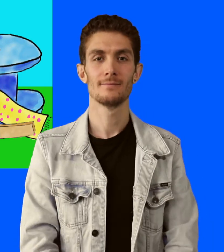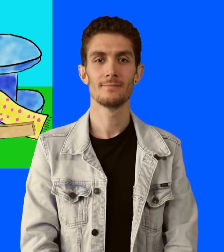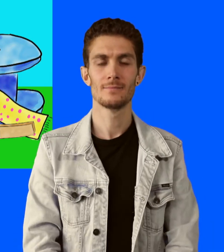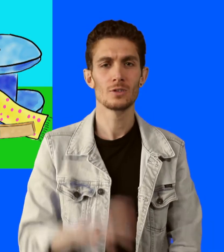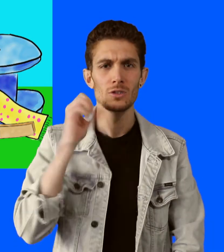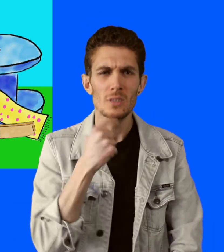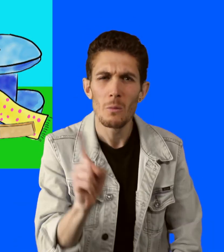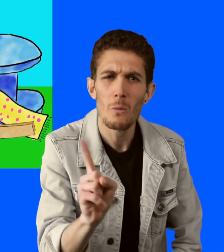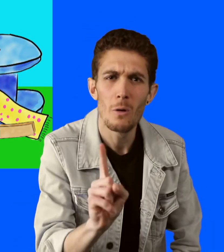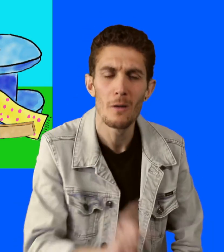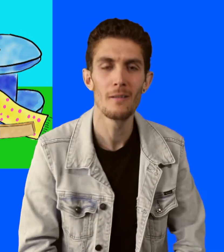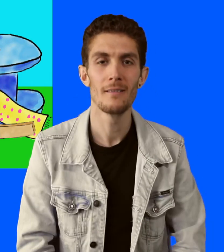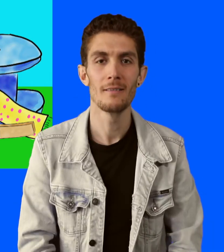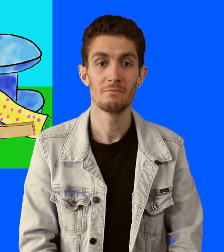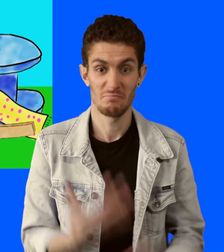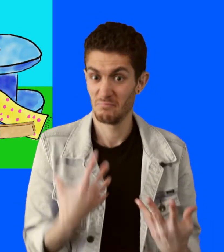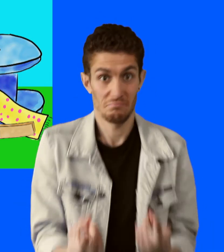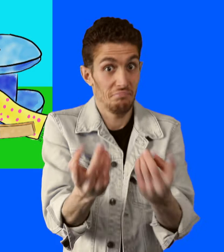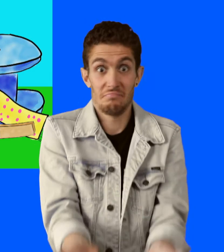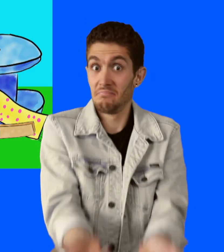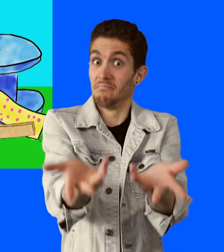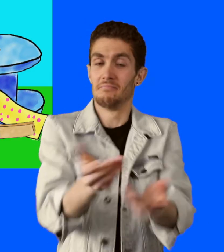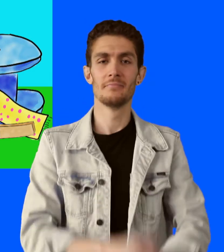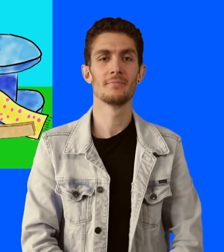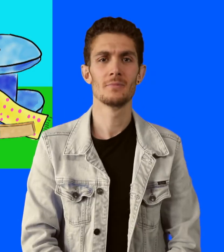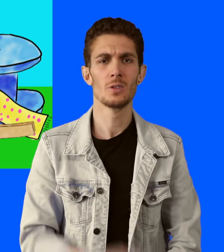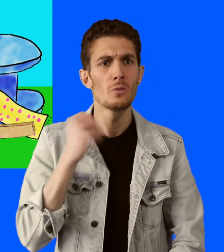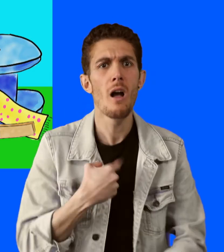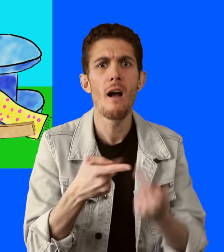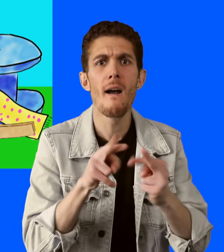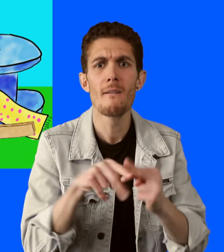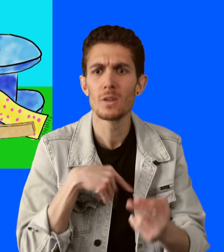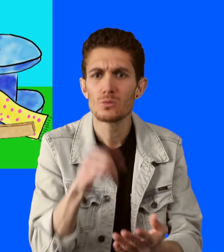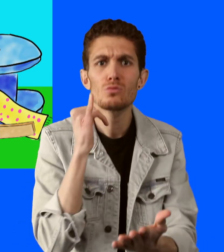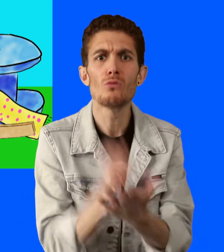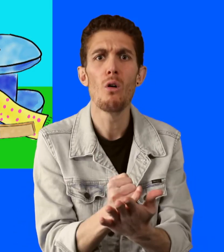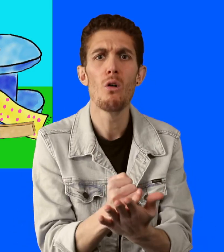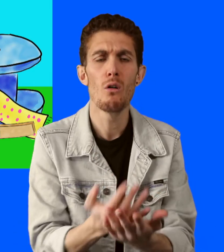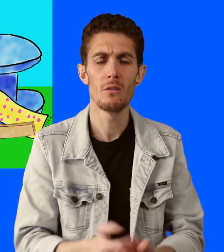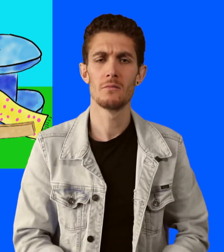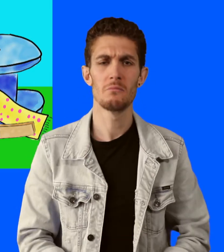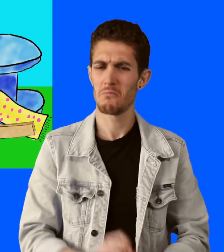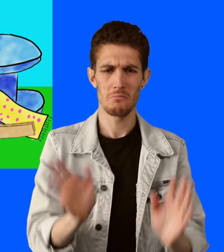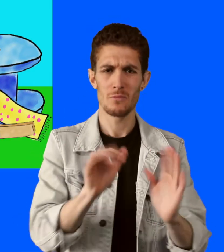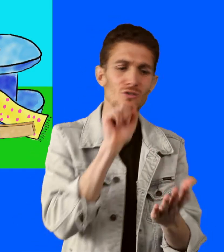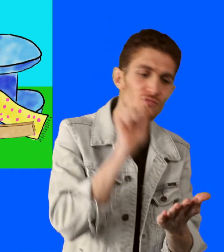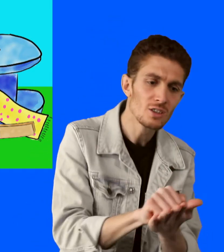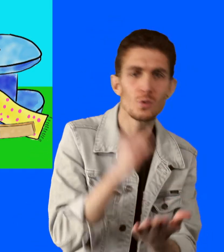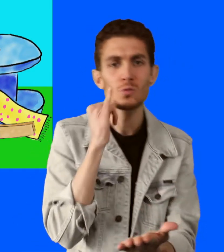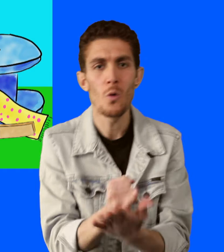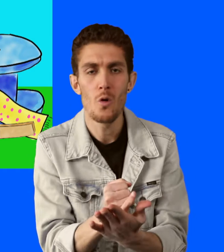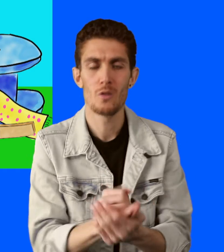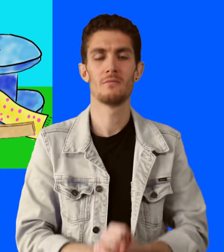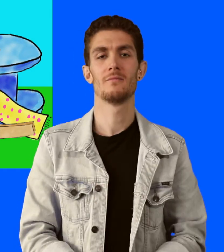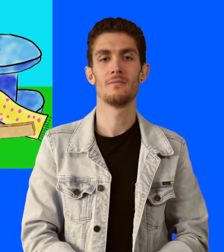19 things i want you to make something what ask jojo well